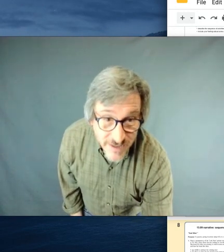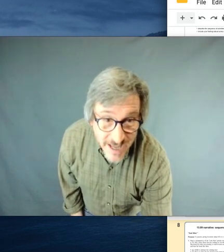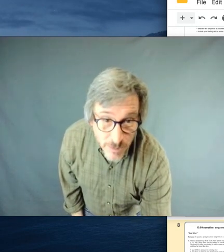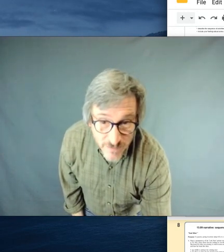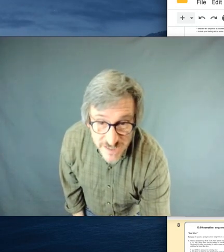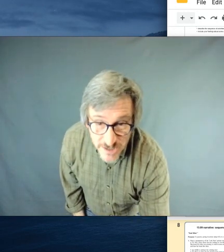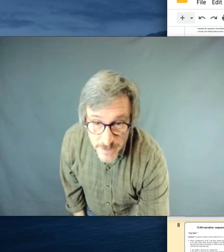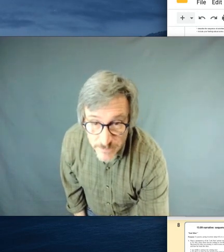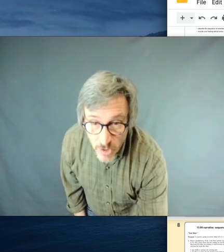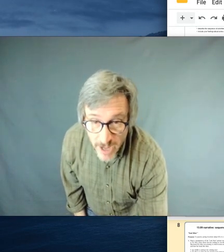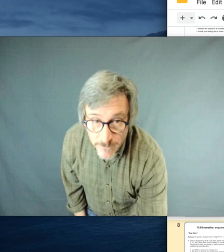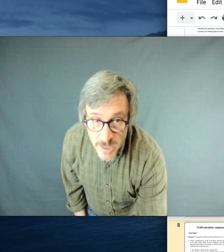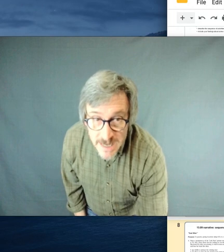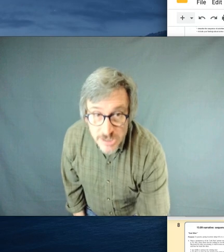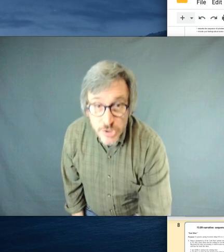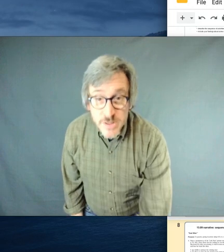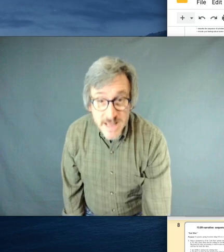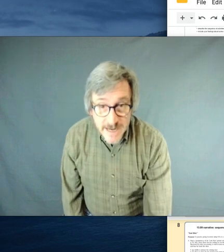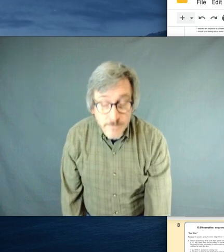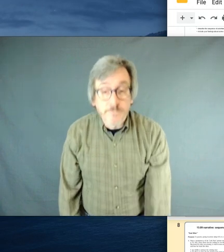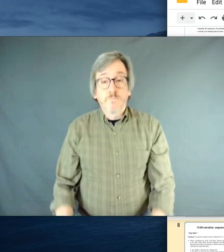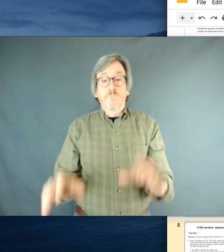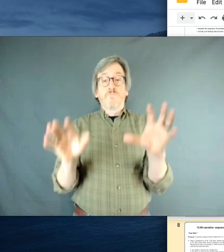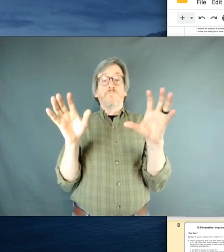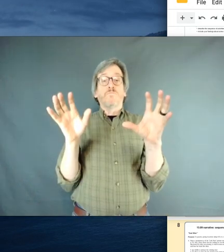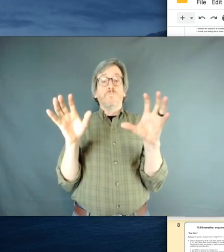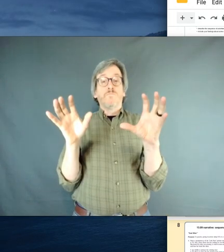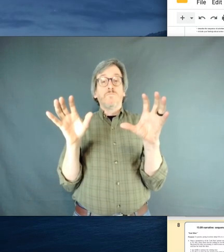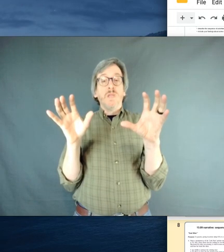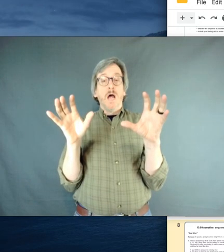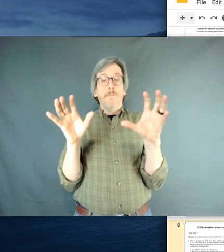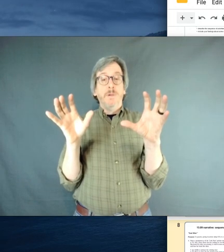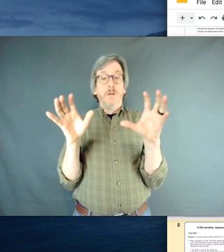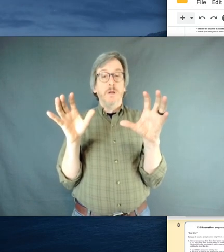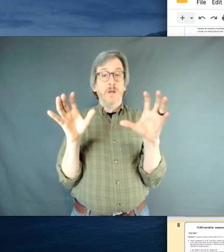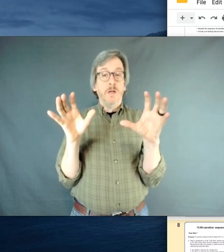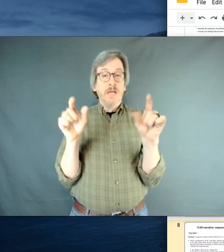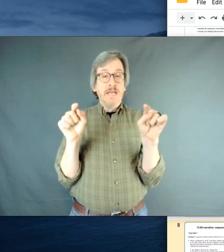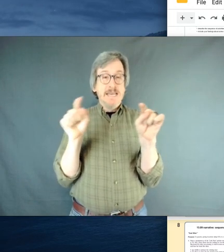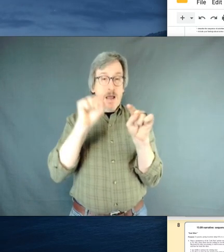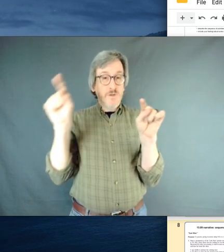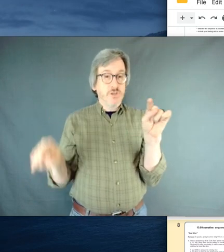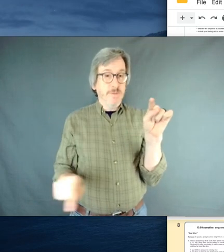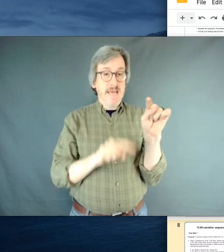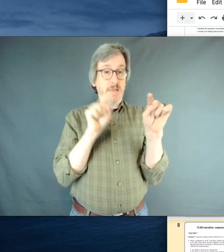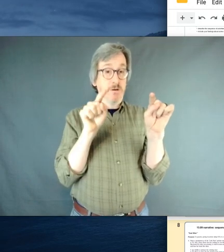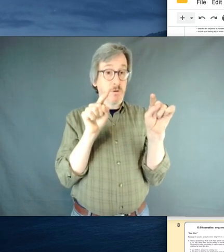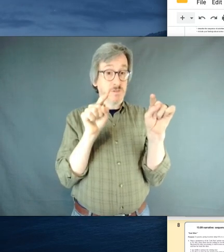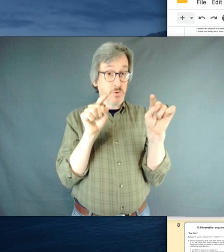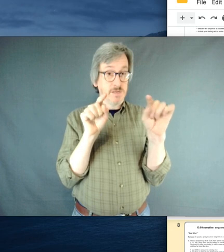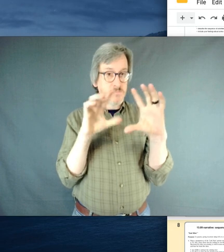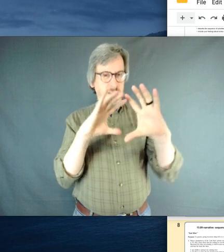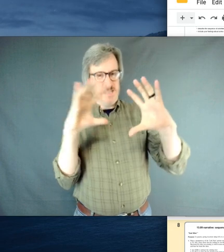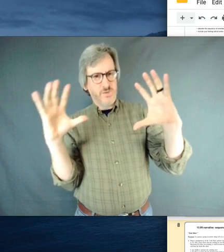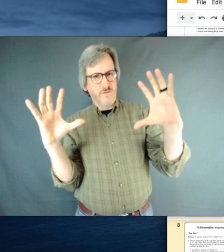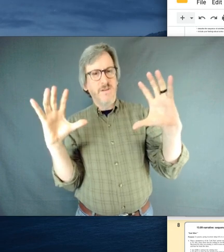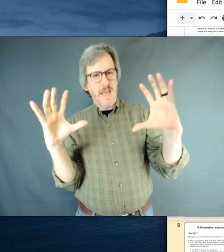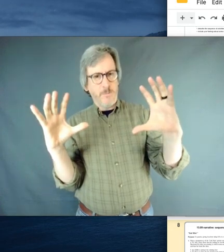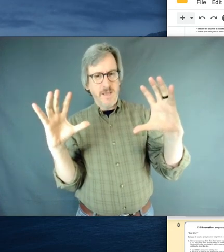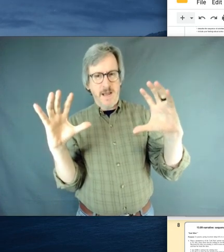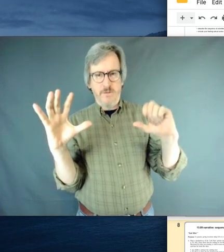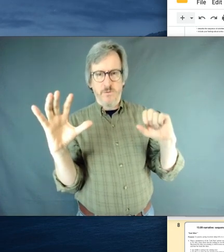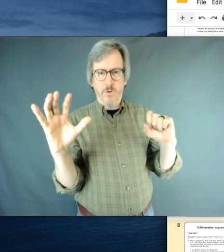Sorry if the camera moves a little bit. Okay. So then, Now it's going to be telling your own stories. And this is sort